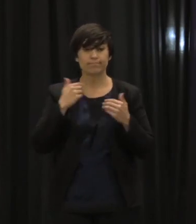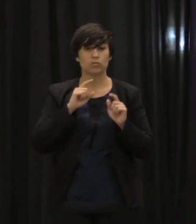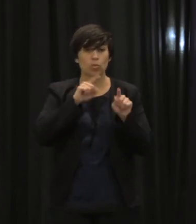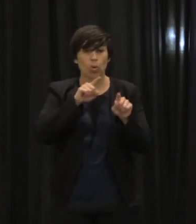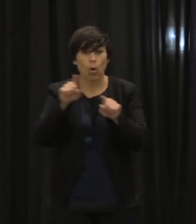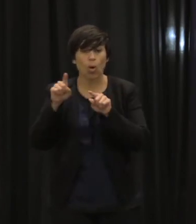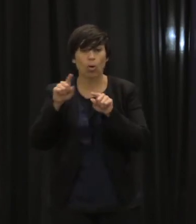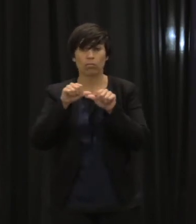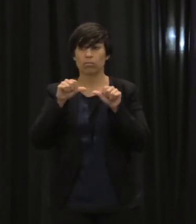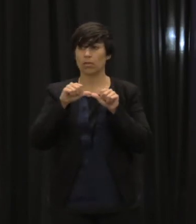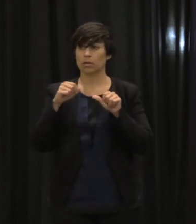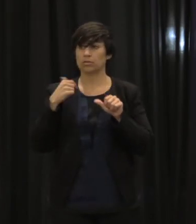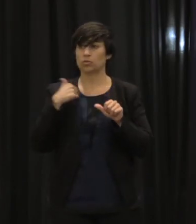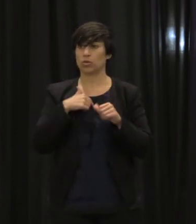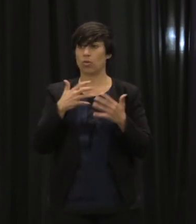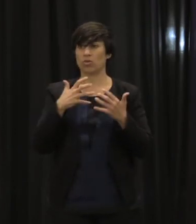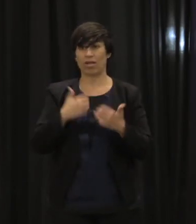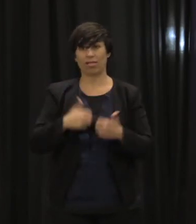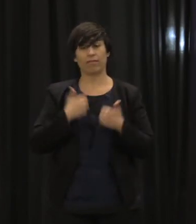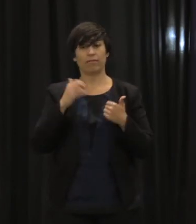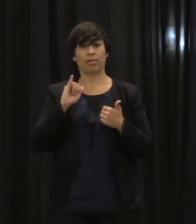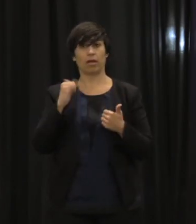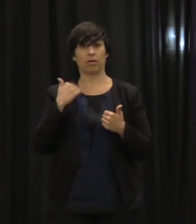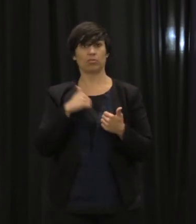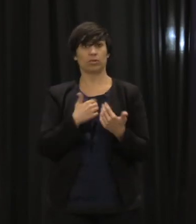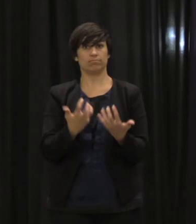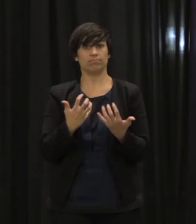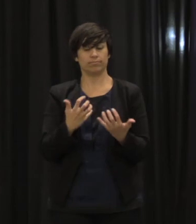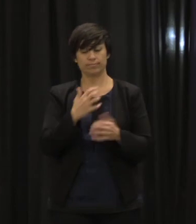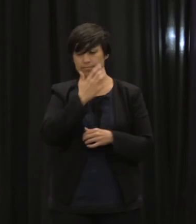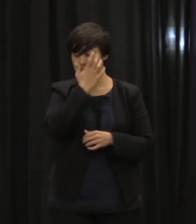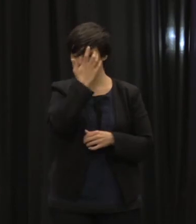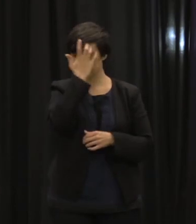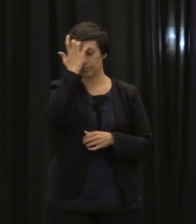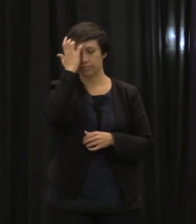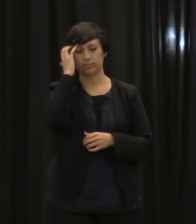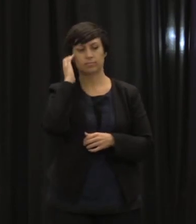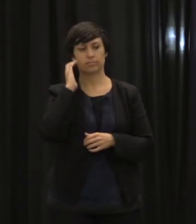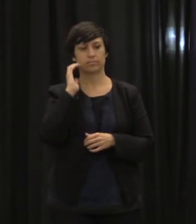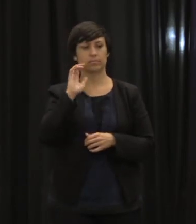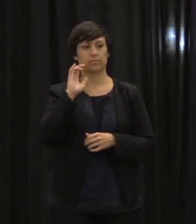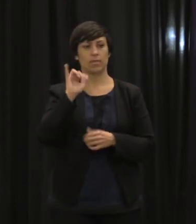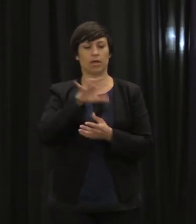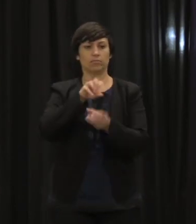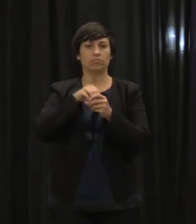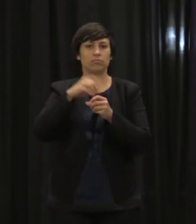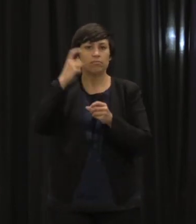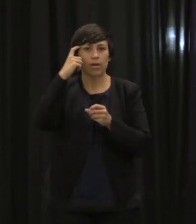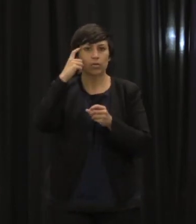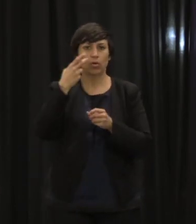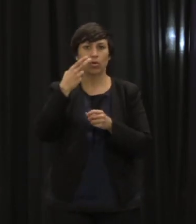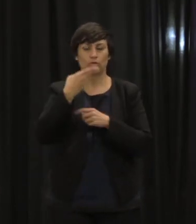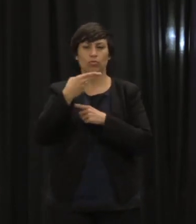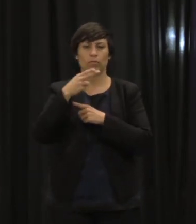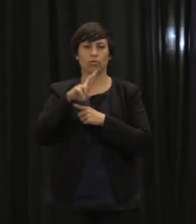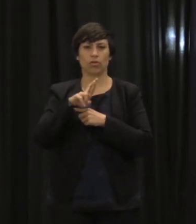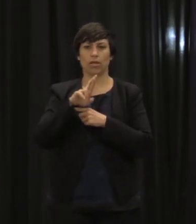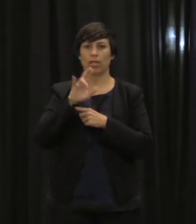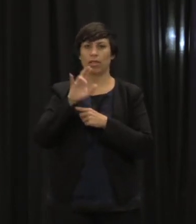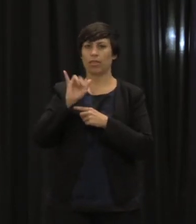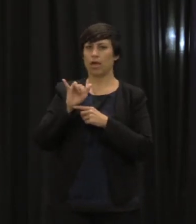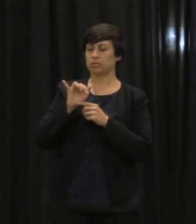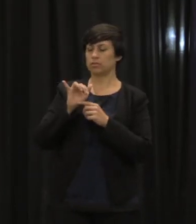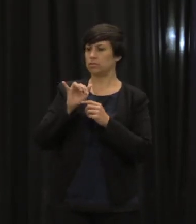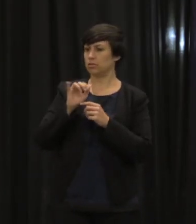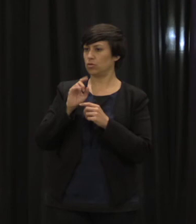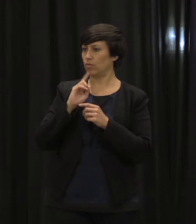to live as we shall. That is fundamental human rights. That is the mission of Woodhull.